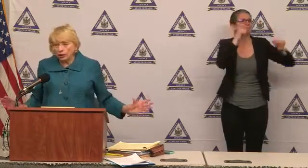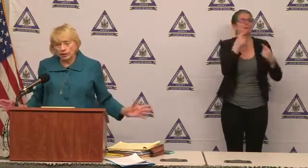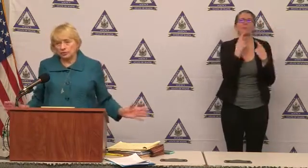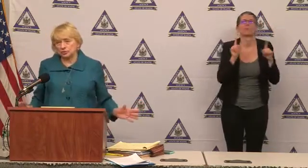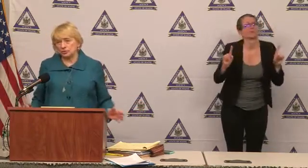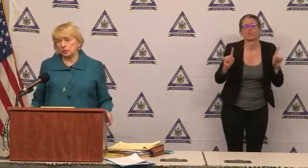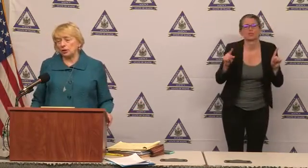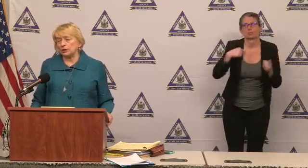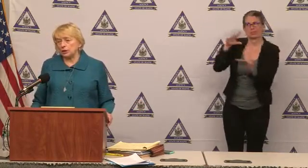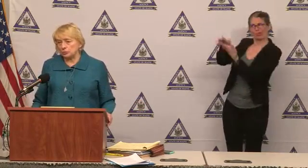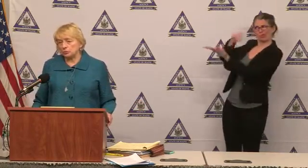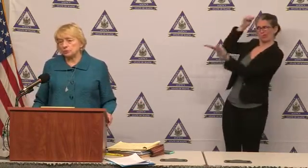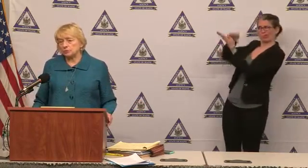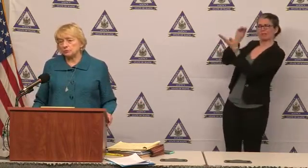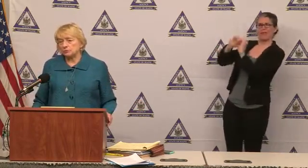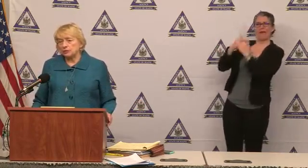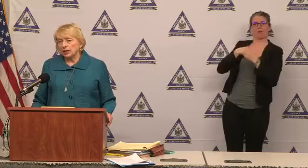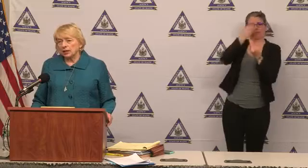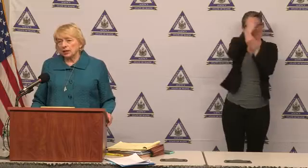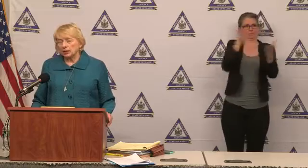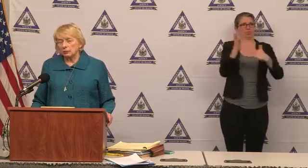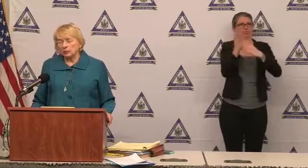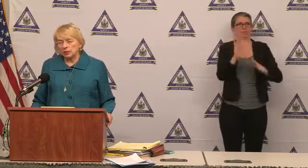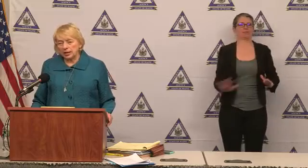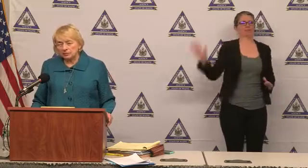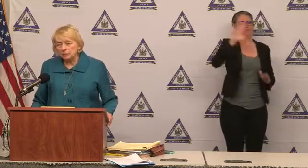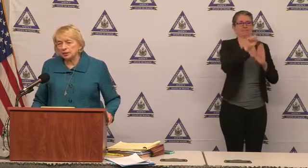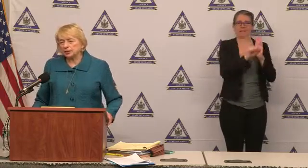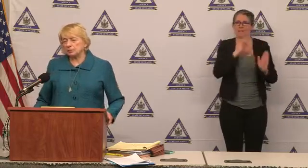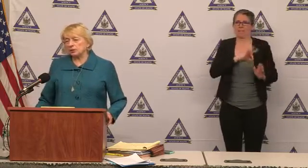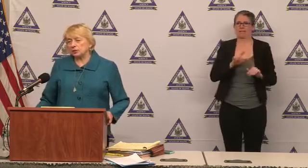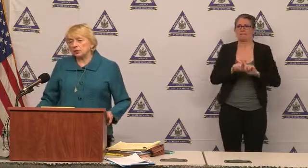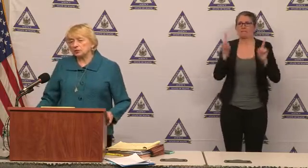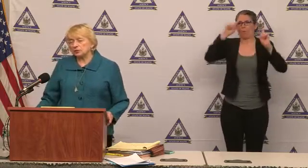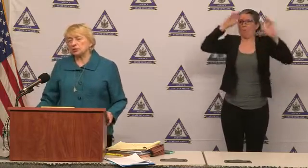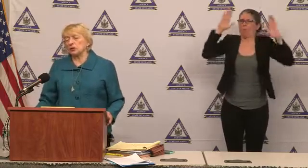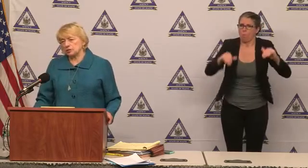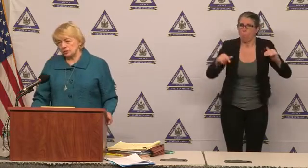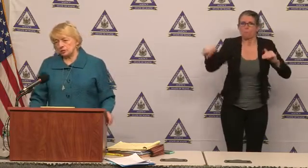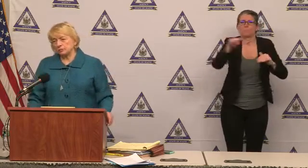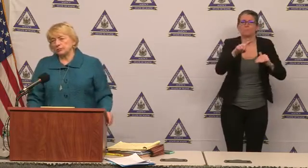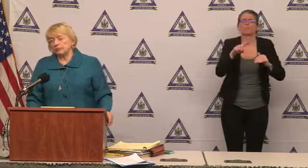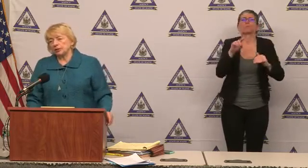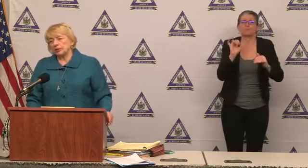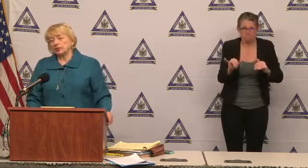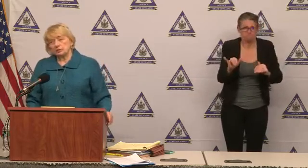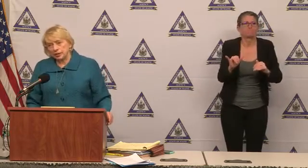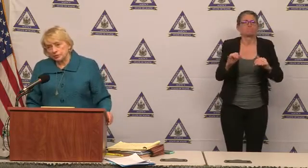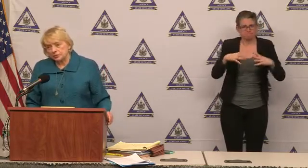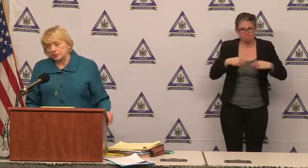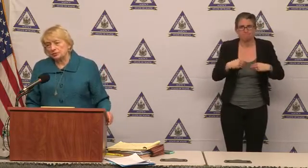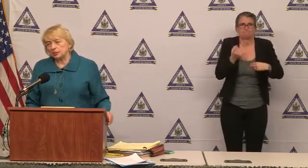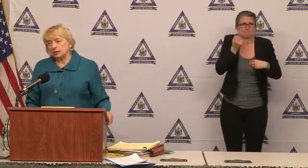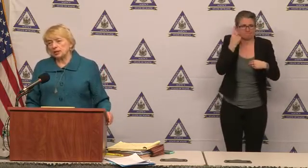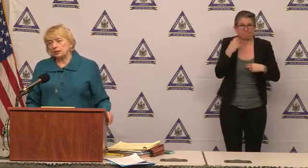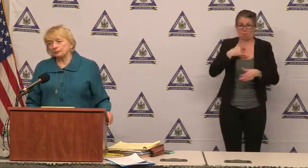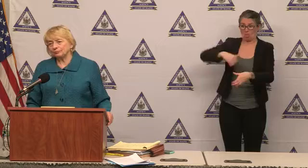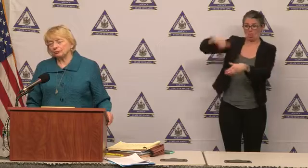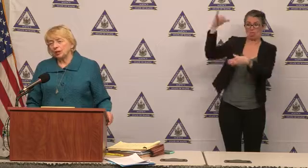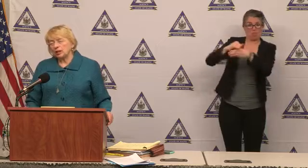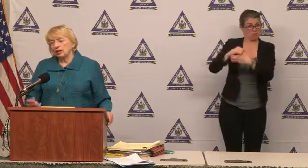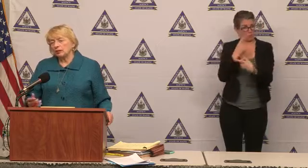all ages, all age groups. We want everybody to be cautious and courageous at the same